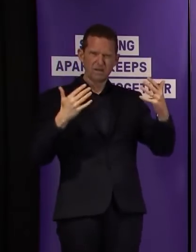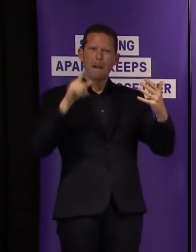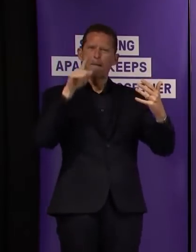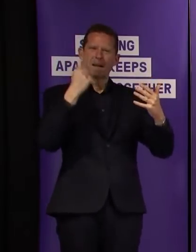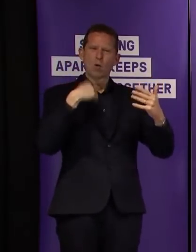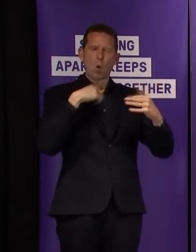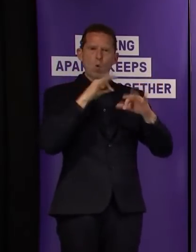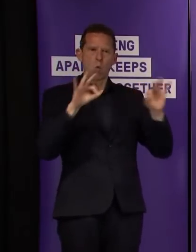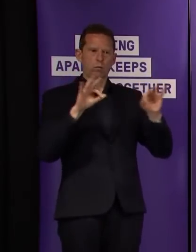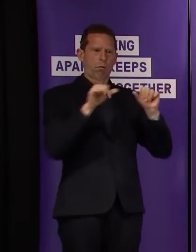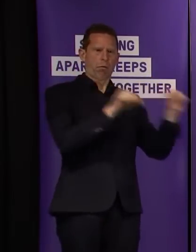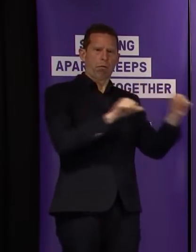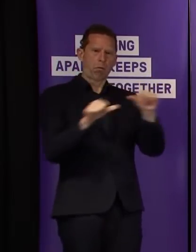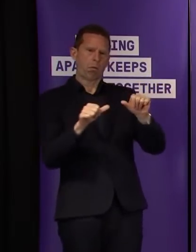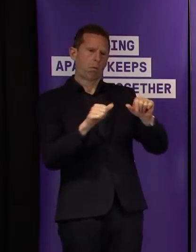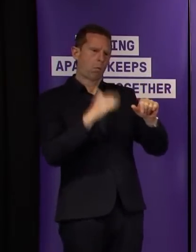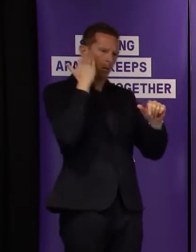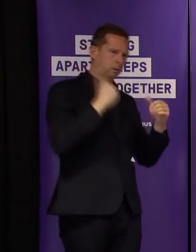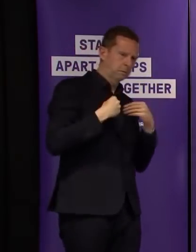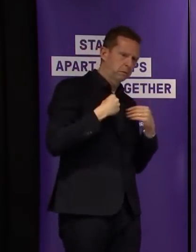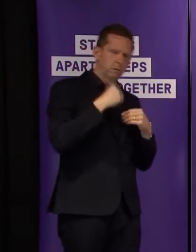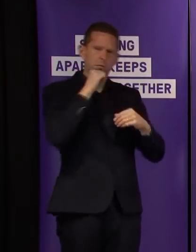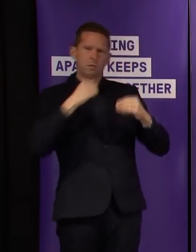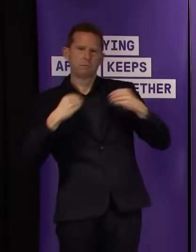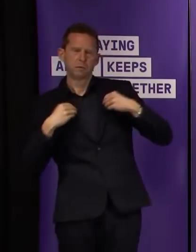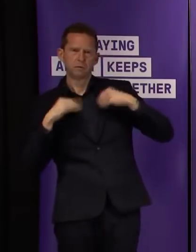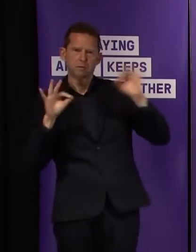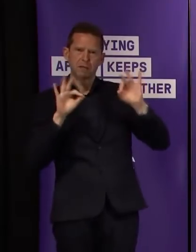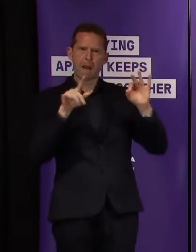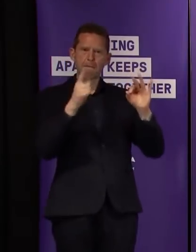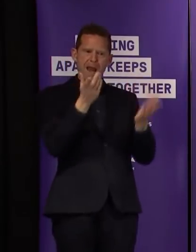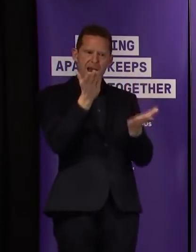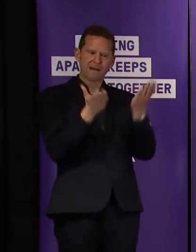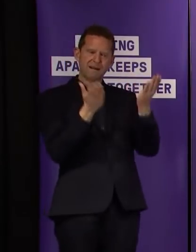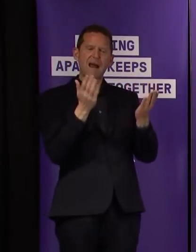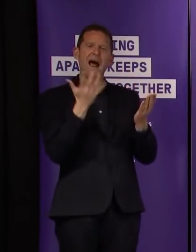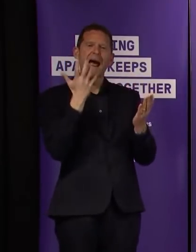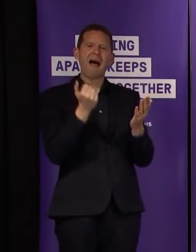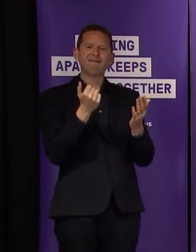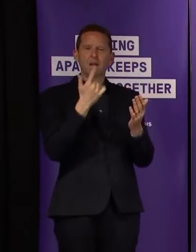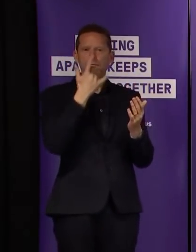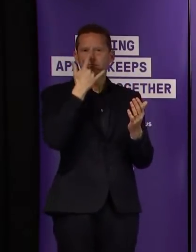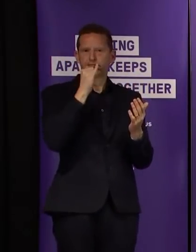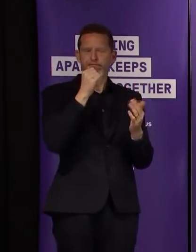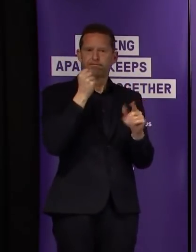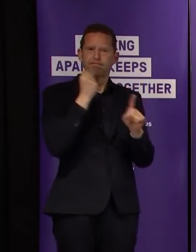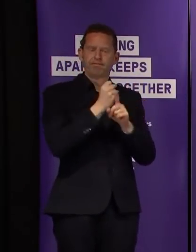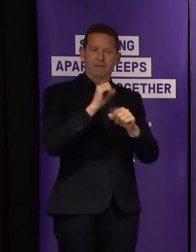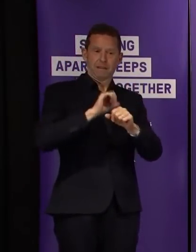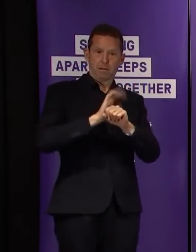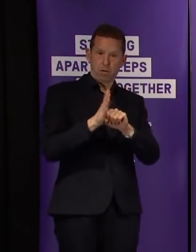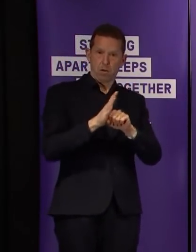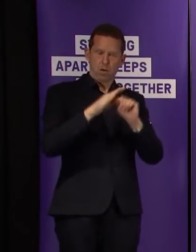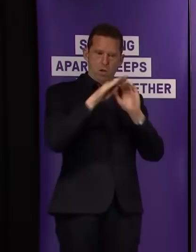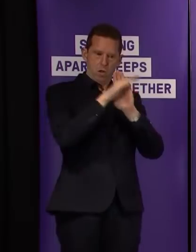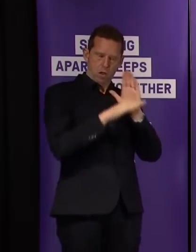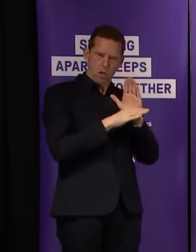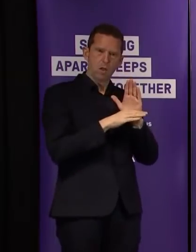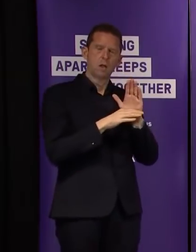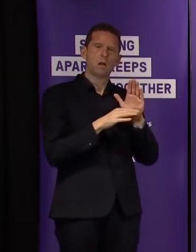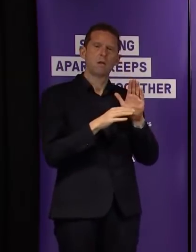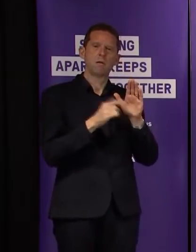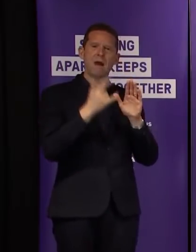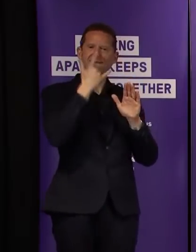look. That's not to say, though, that I think there has been a disproportionate impact from this pandemic and the restrictions that have been essential because of it